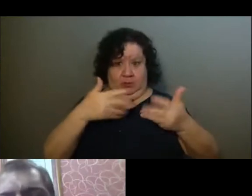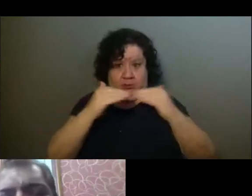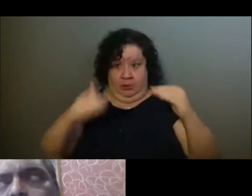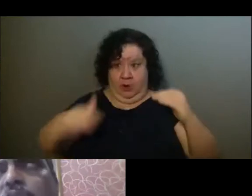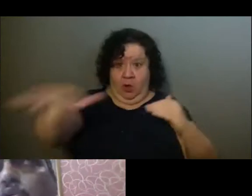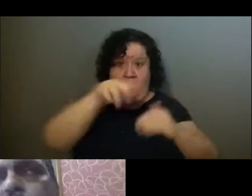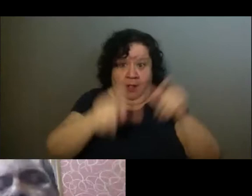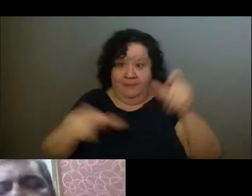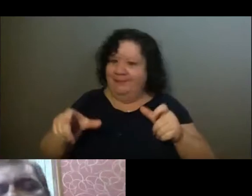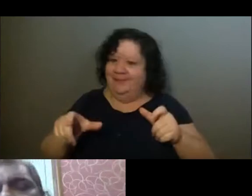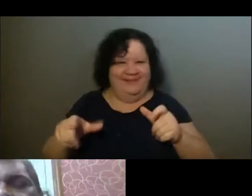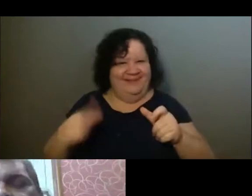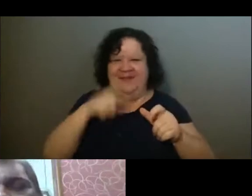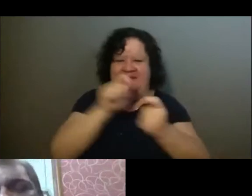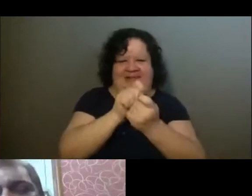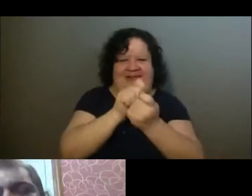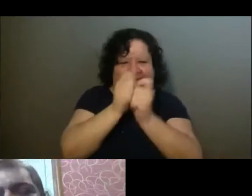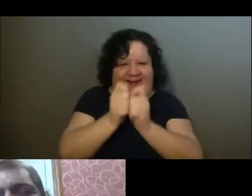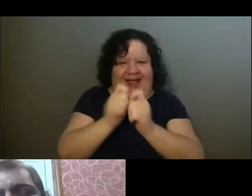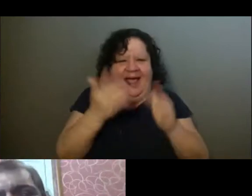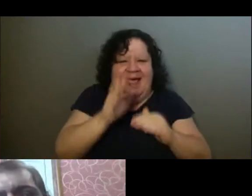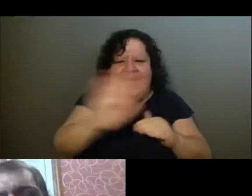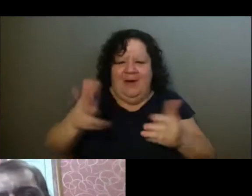So to come to the solution quickly,